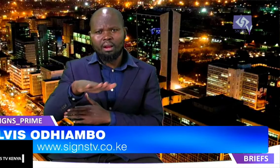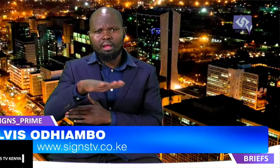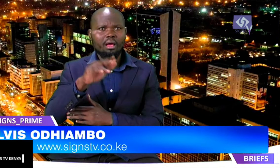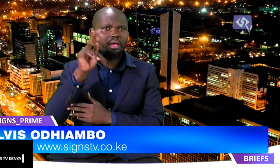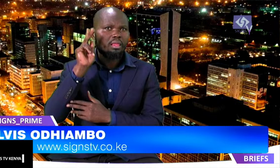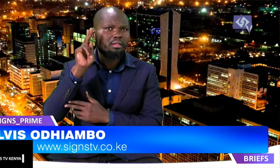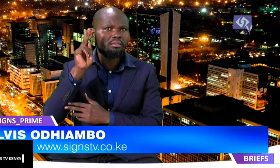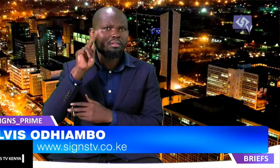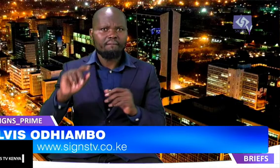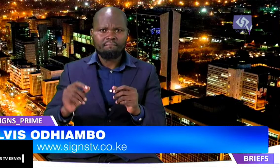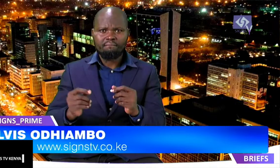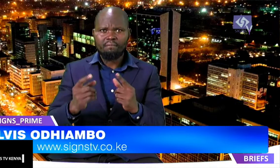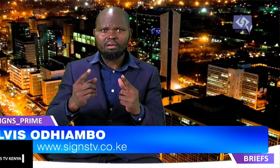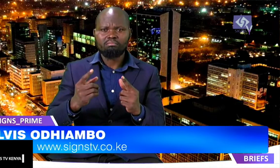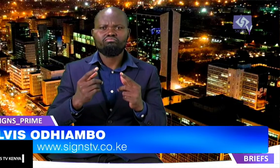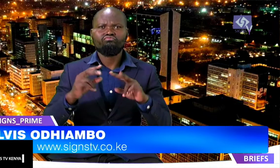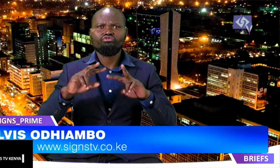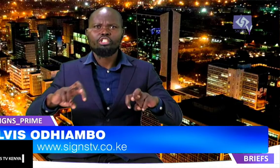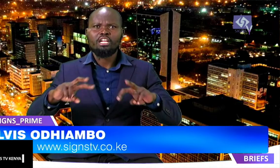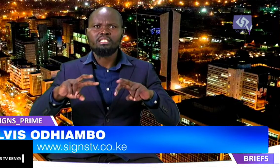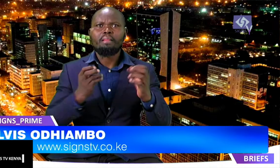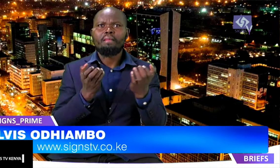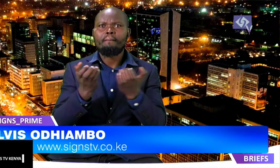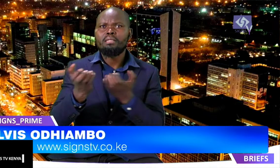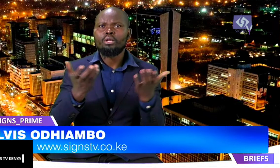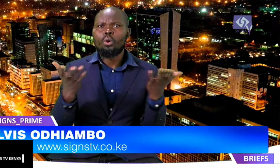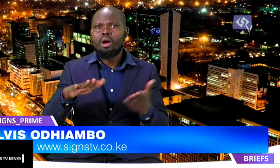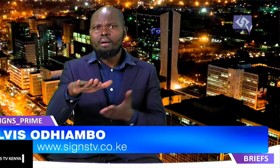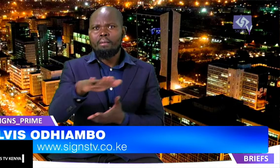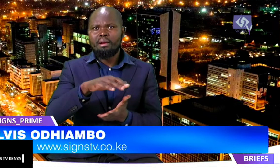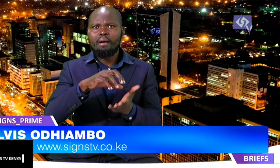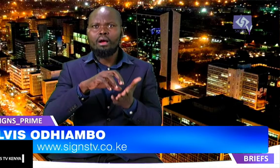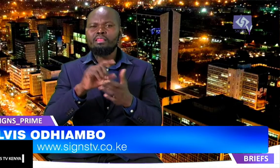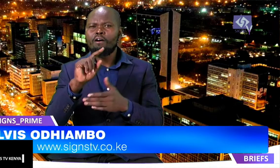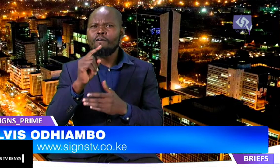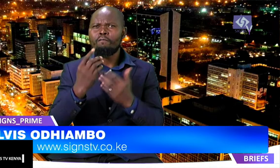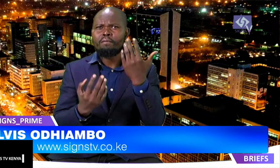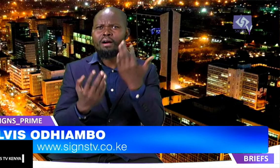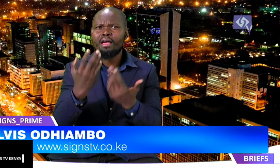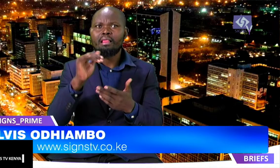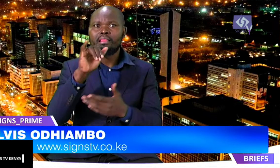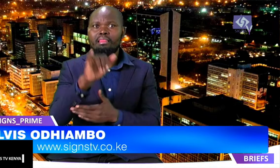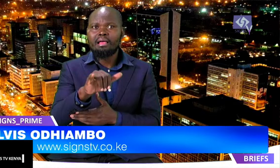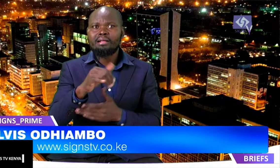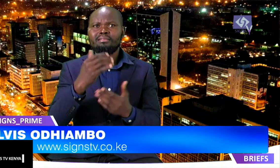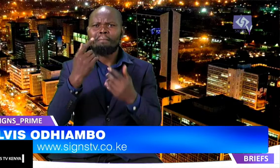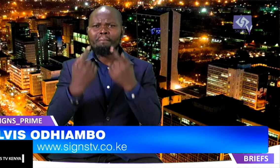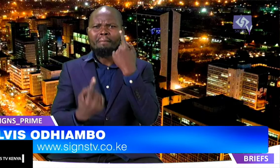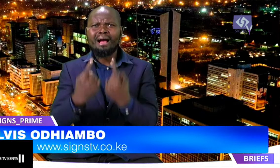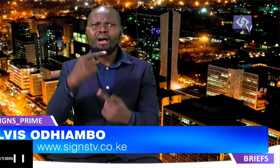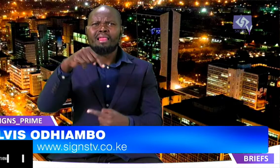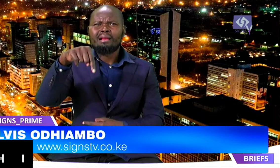Police in Kisii have launched an investigation into the cause of a fire that burnt down a dormitory in